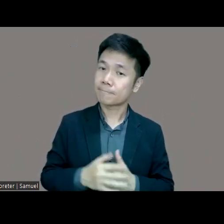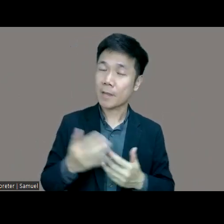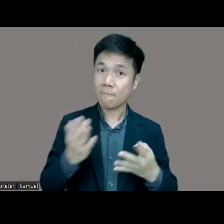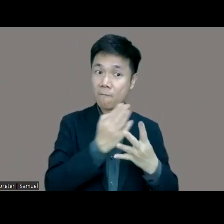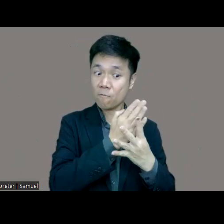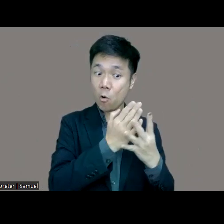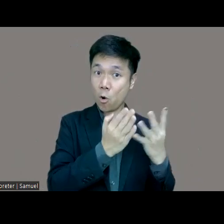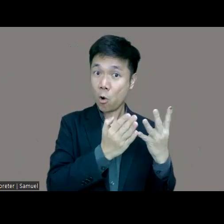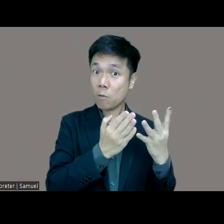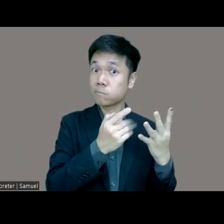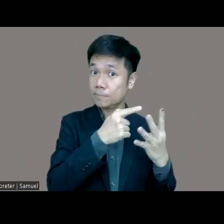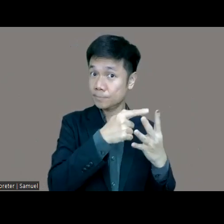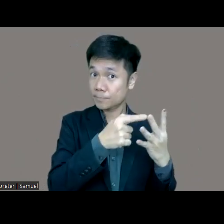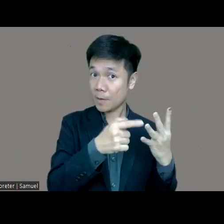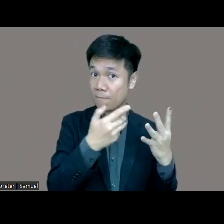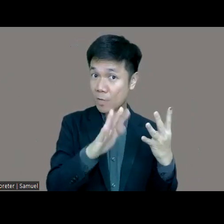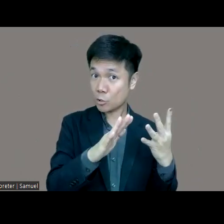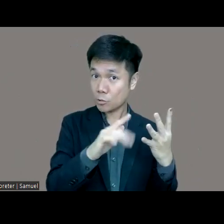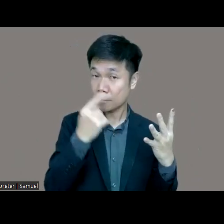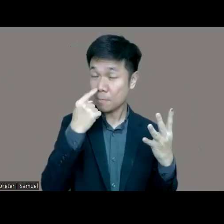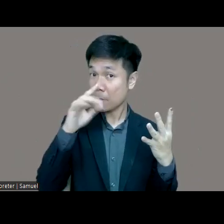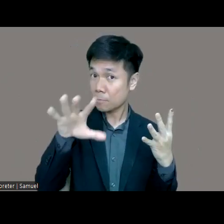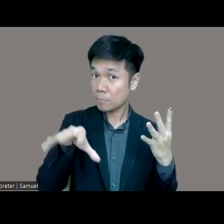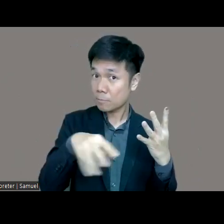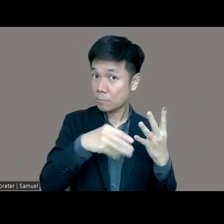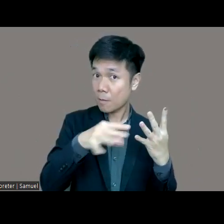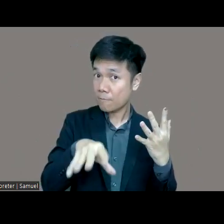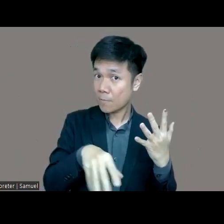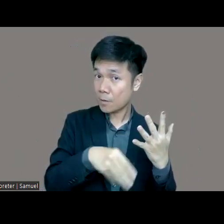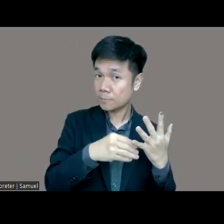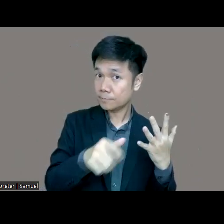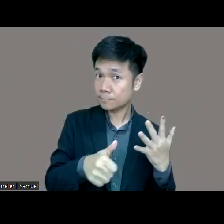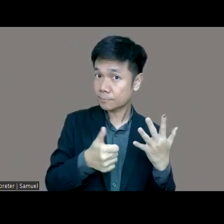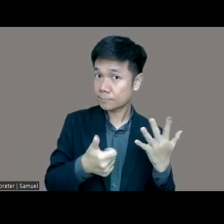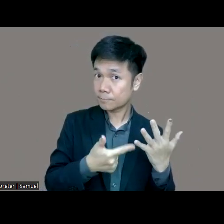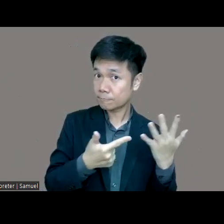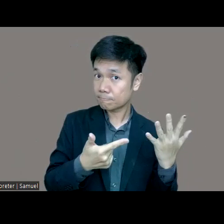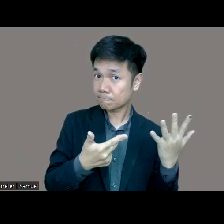areas and or details as well on how to make those